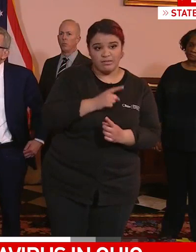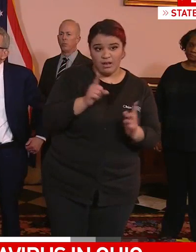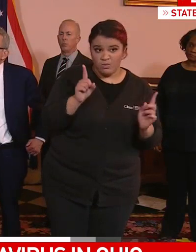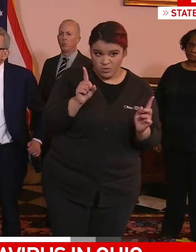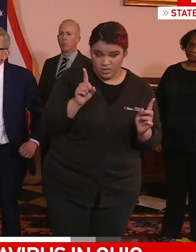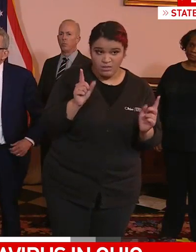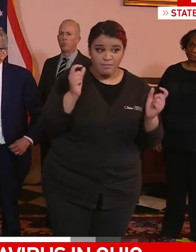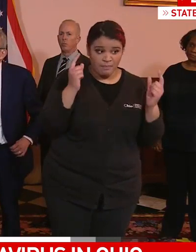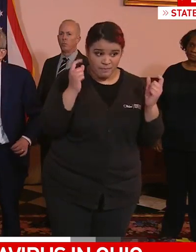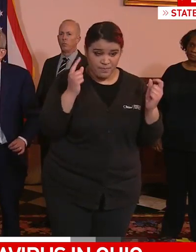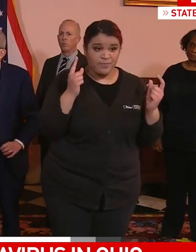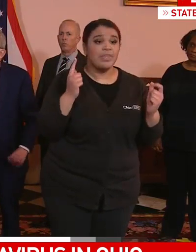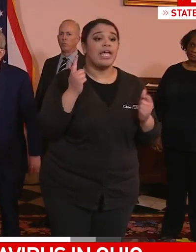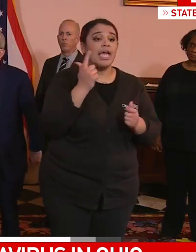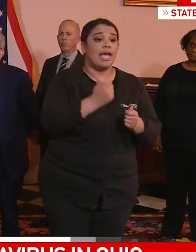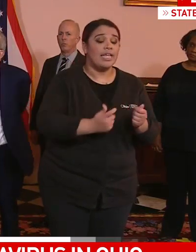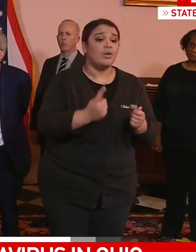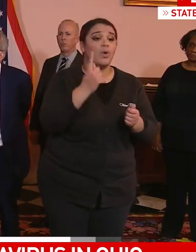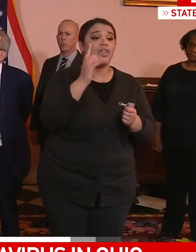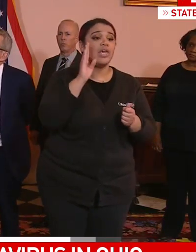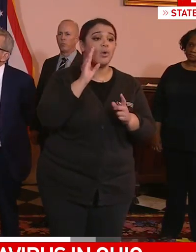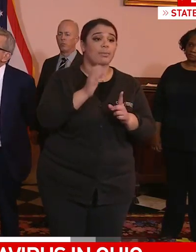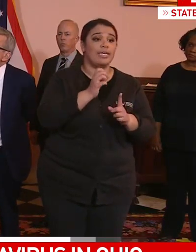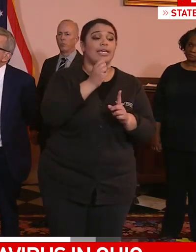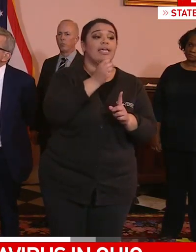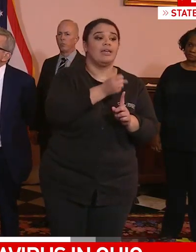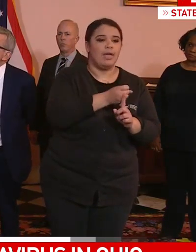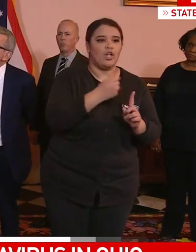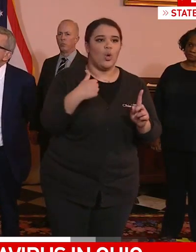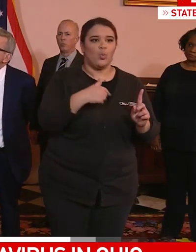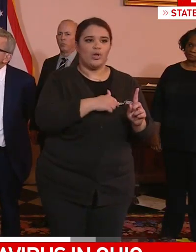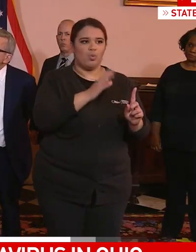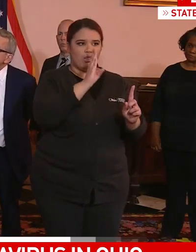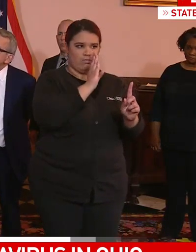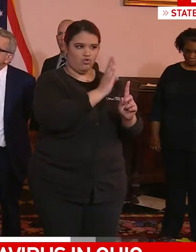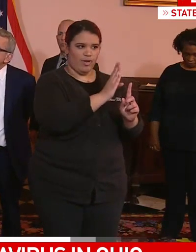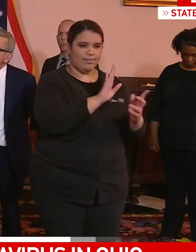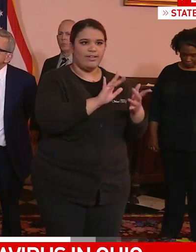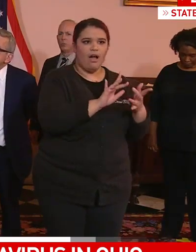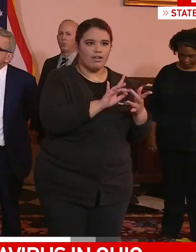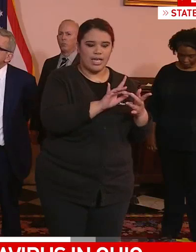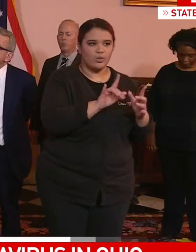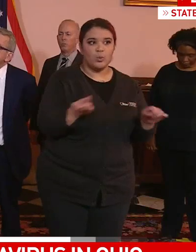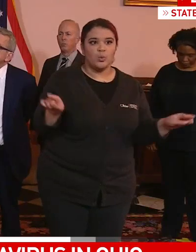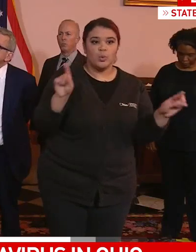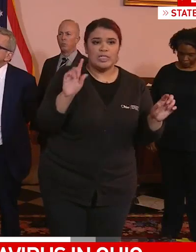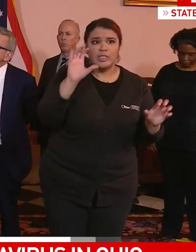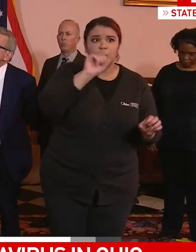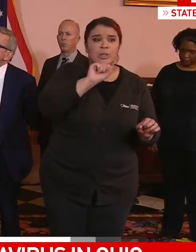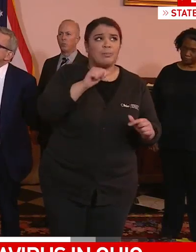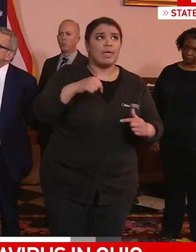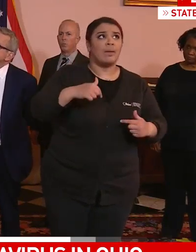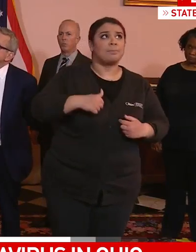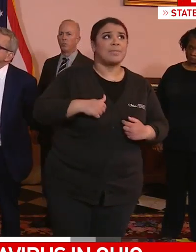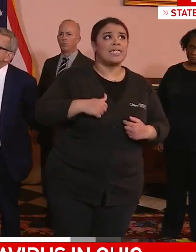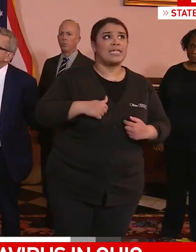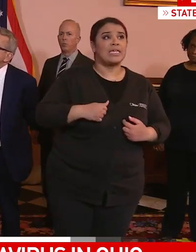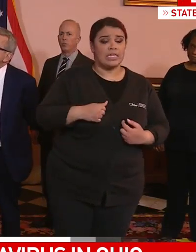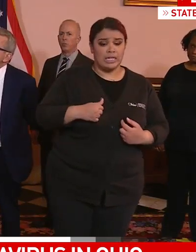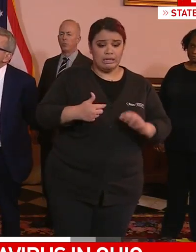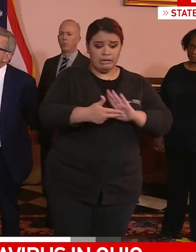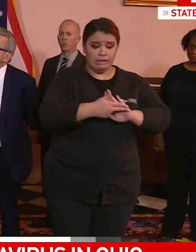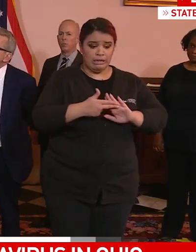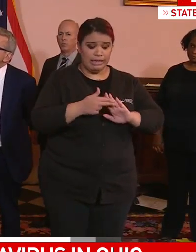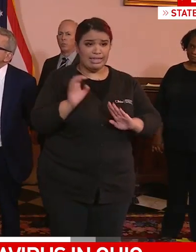Any patient who's going to be impacted by this is going to be contacted directly. I don't want patients to assume which category their procedure falls